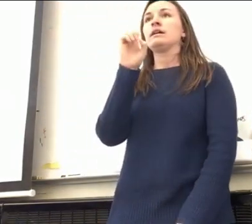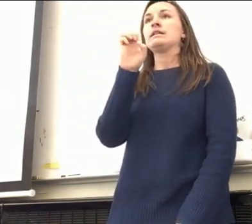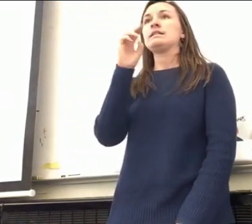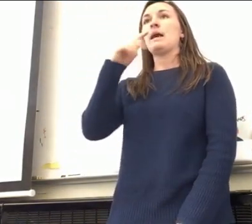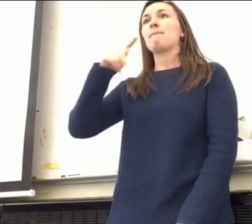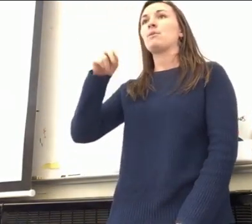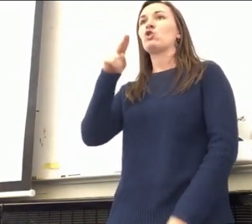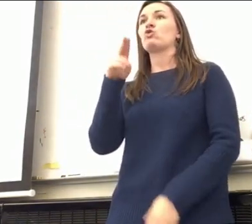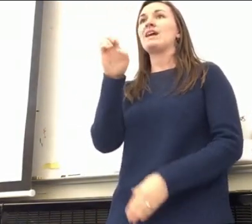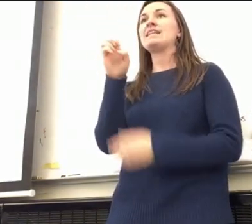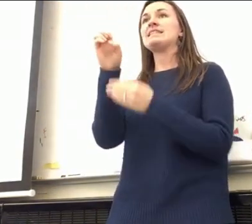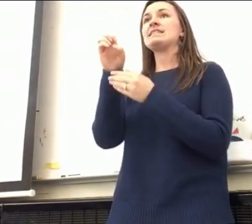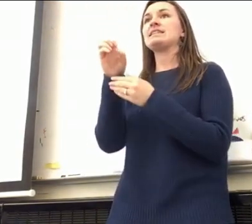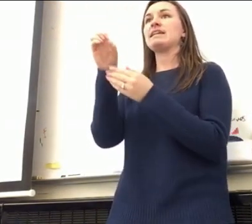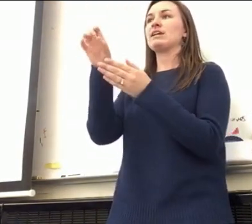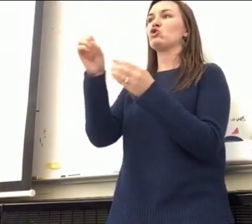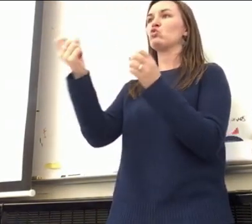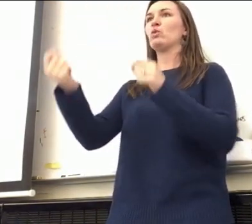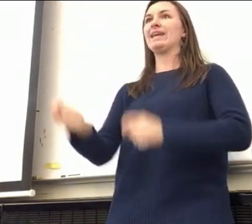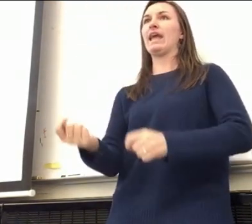get rid of alcohol consumption.